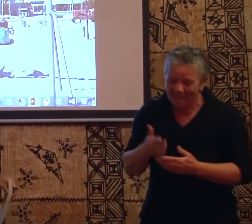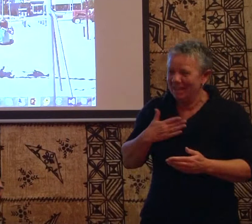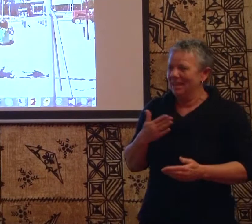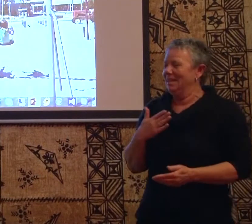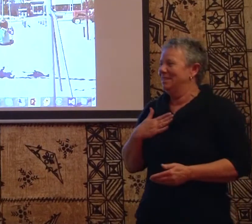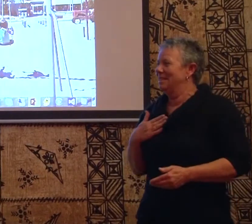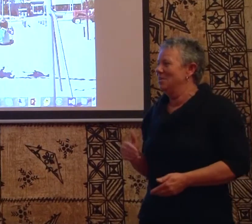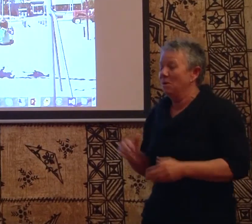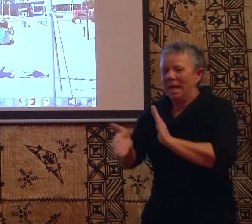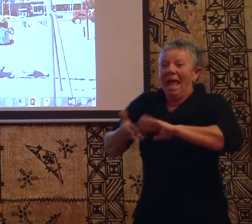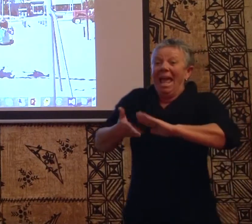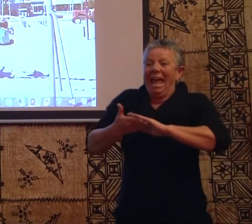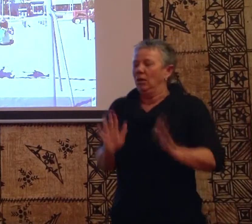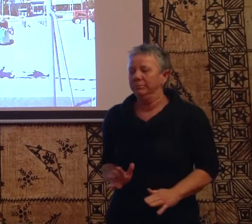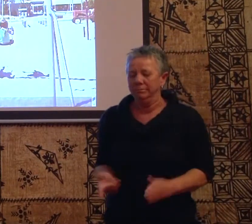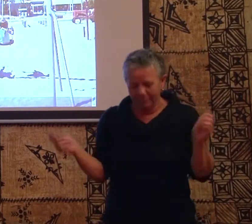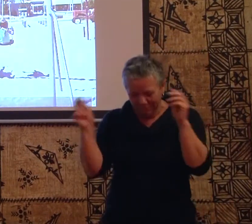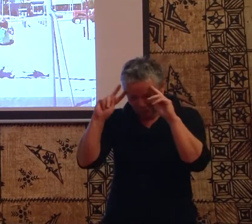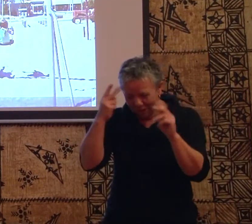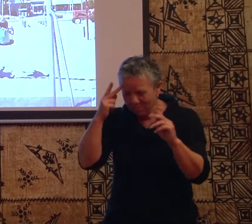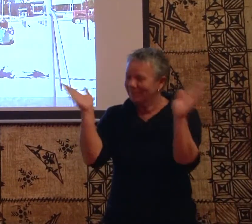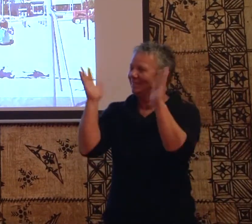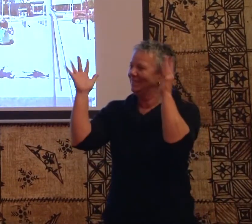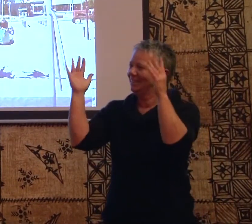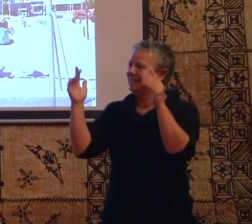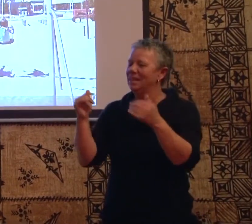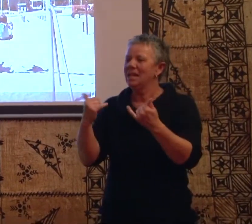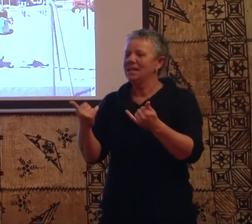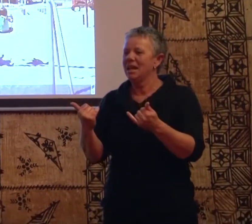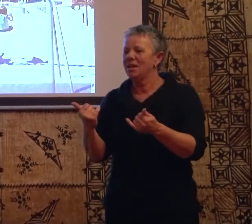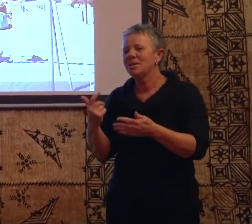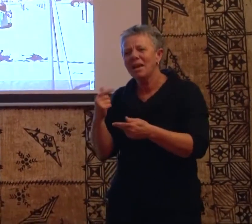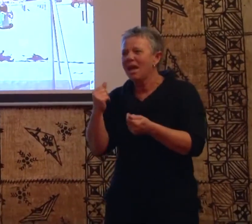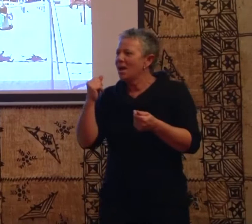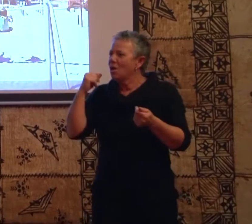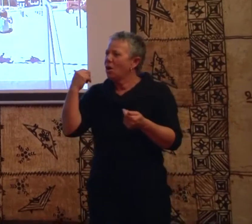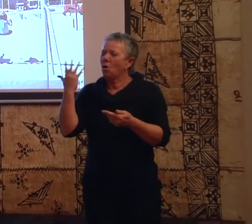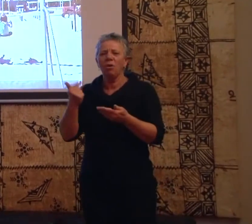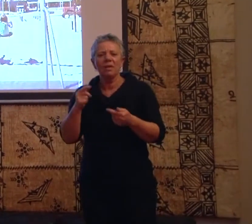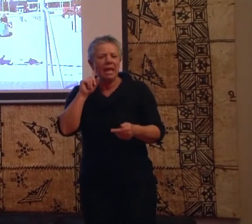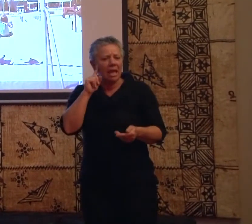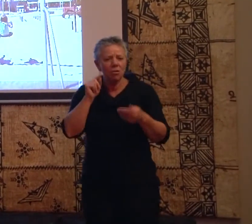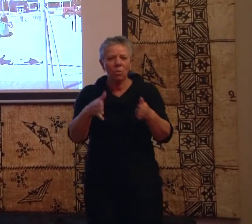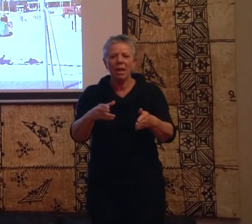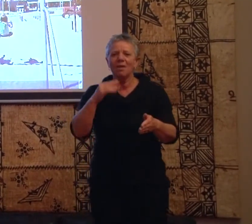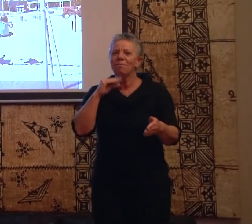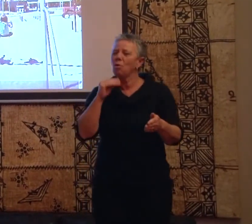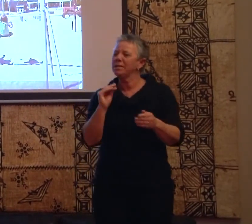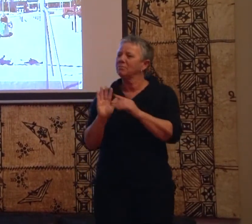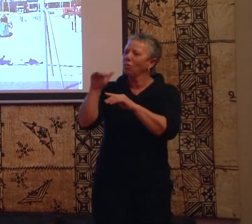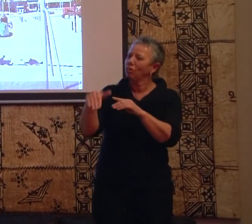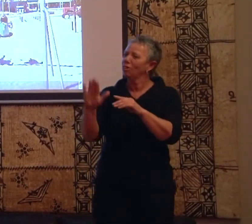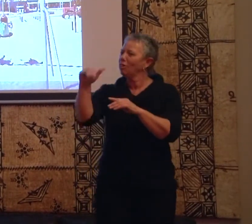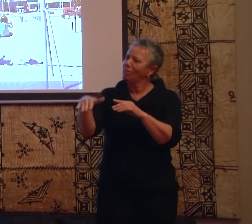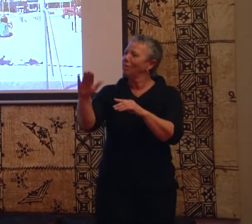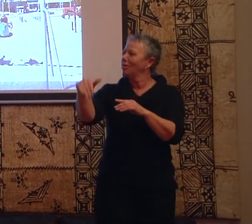way us hearing people depend so much on someone's voice and way of speaking to get a sense